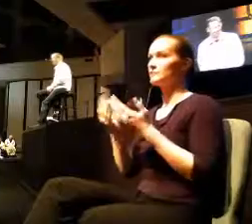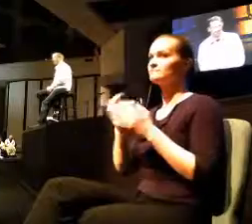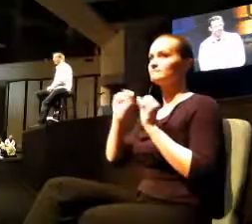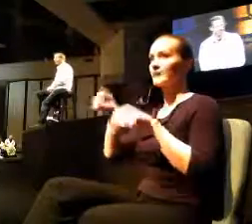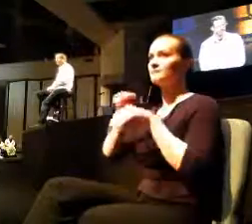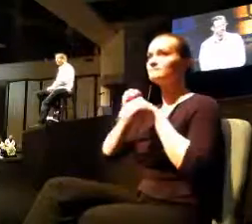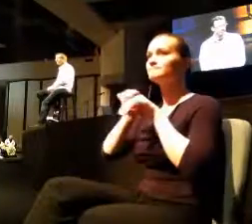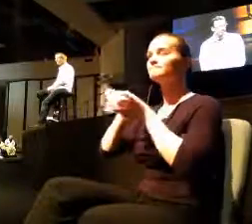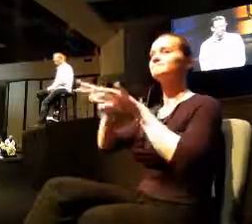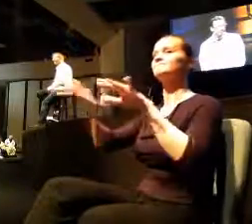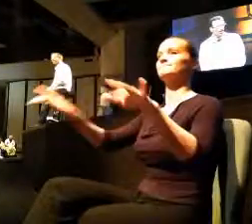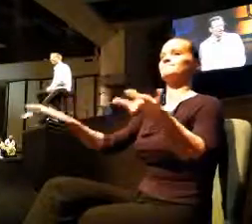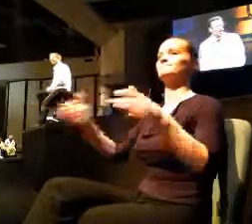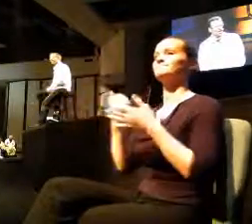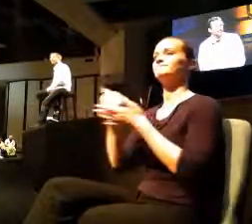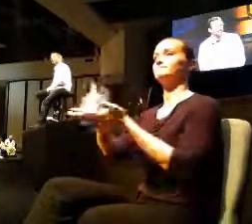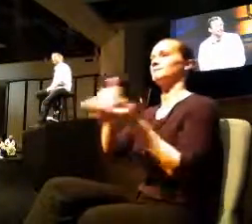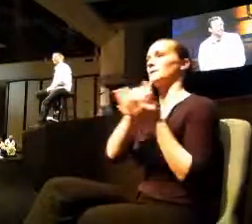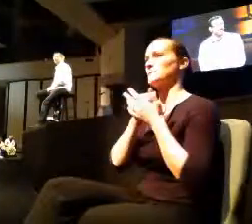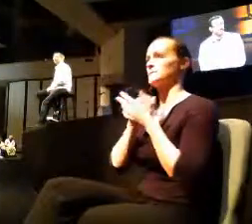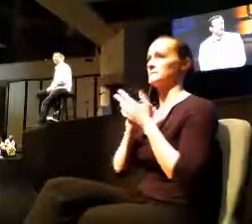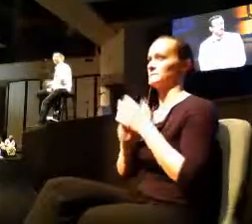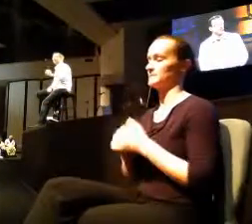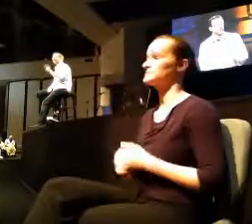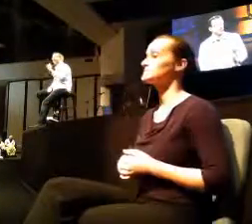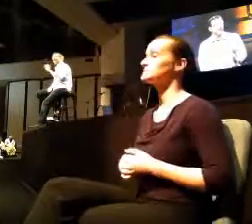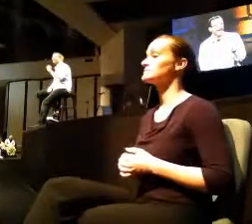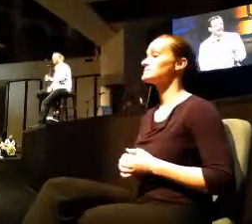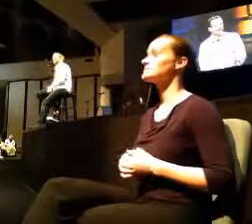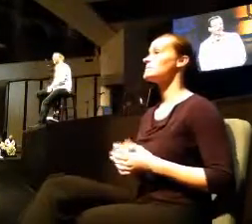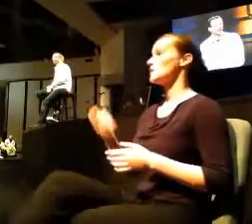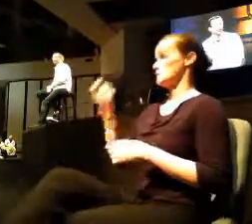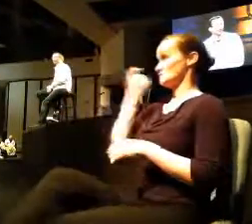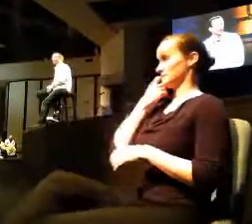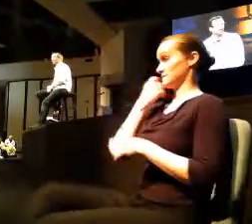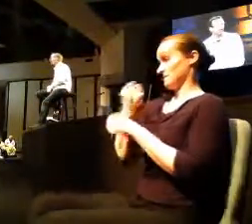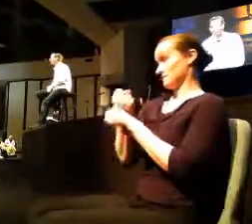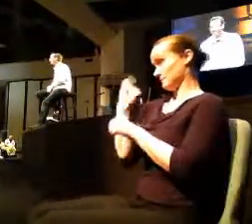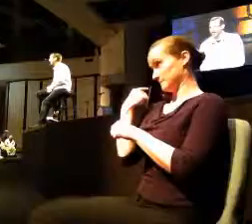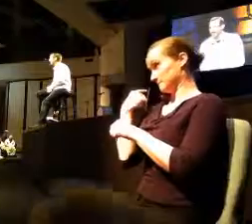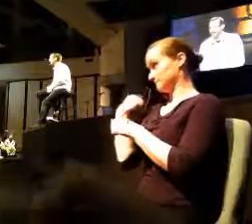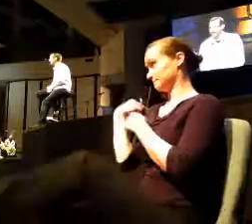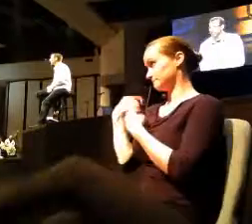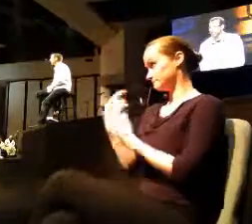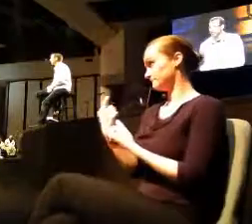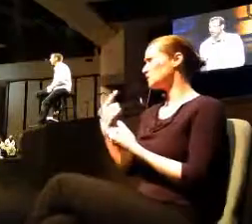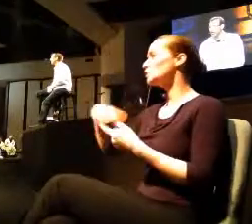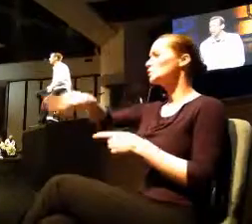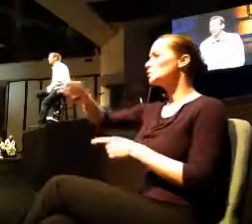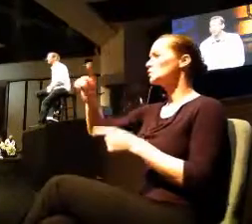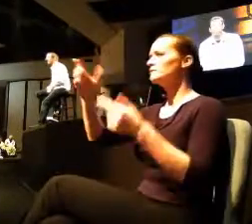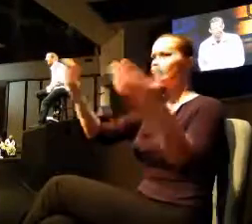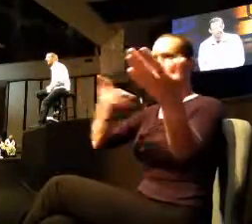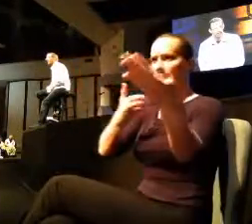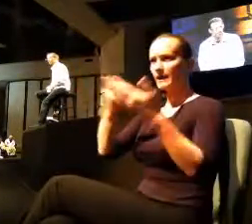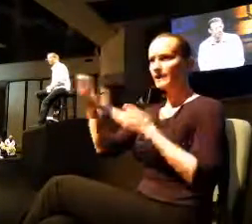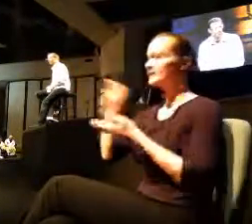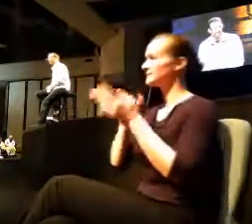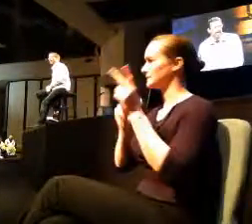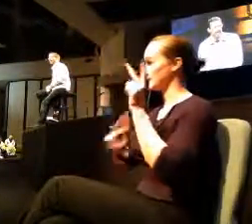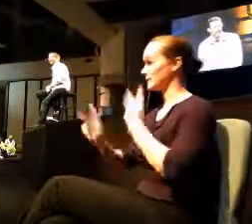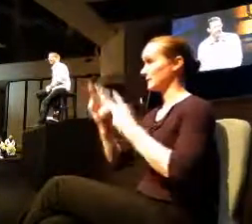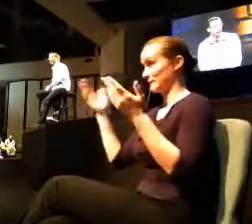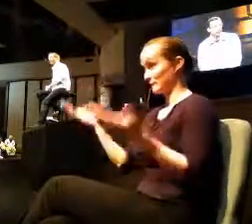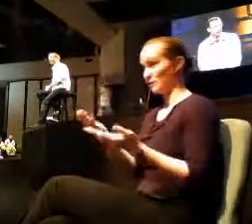this past year on this. This past year, you all have invited people in record